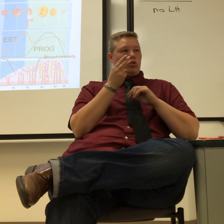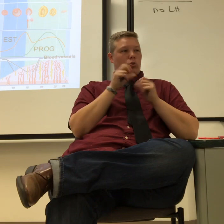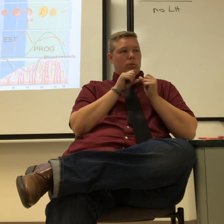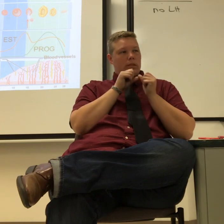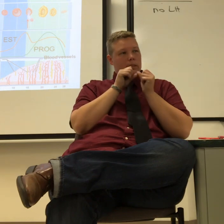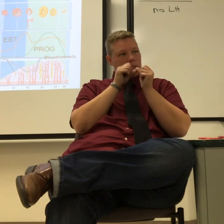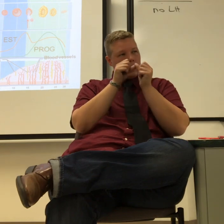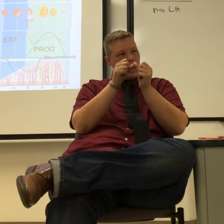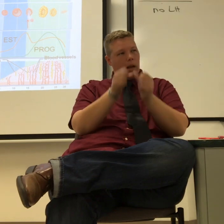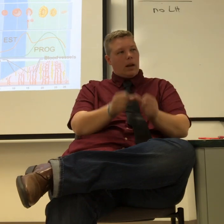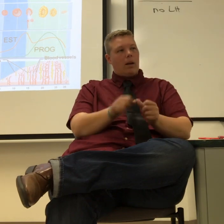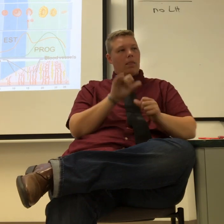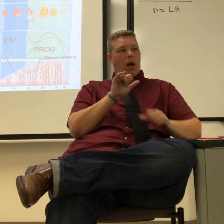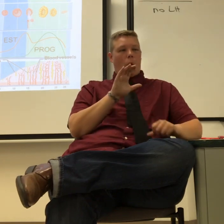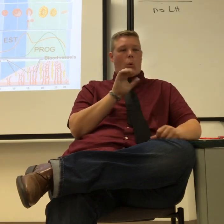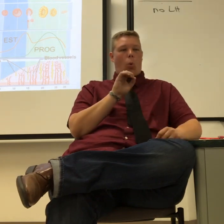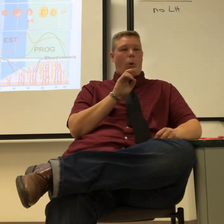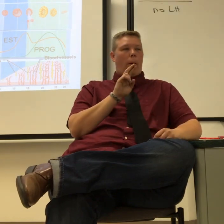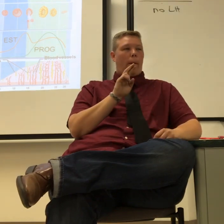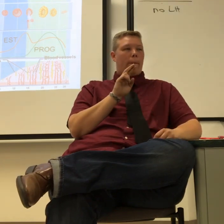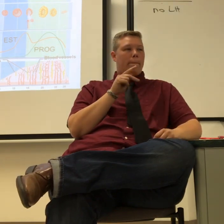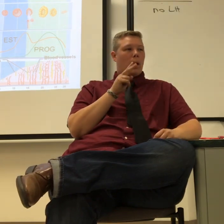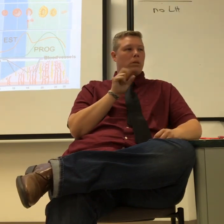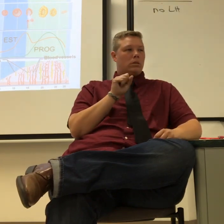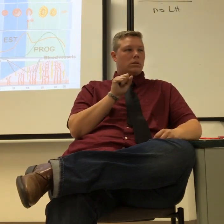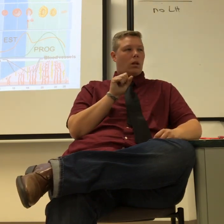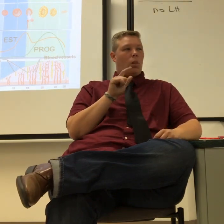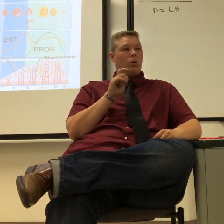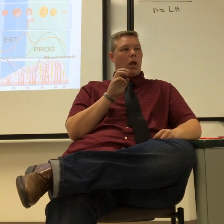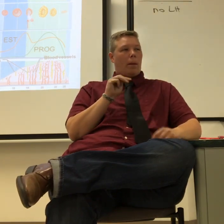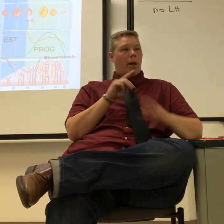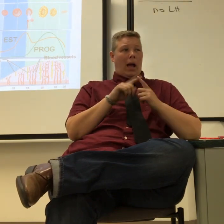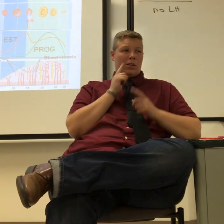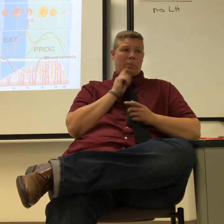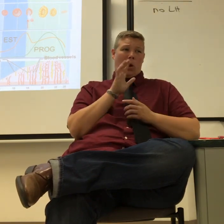sustain corpus luteum, the corpus luteum has about a 2-week lifespan.